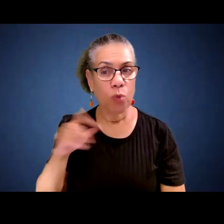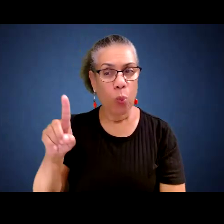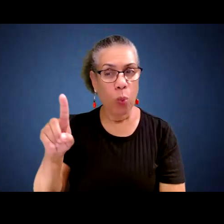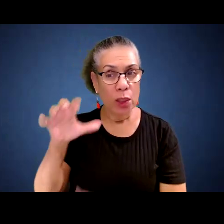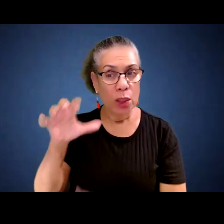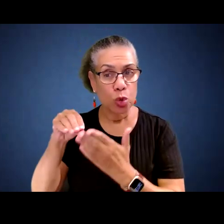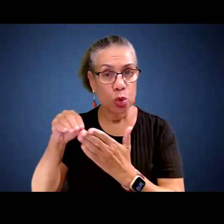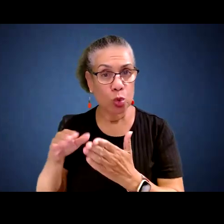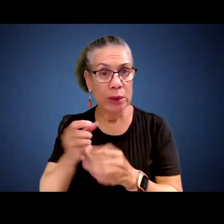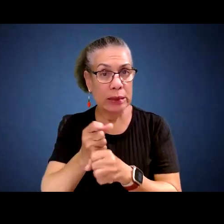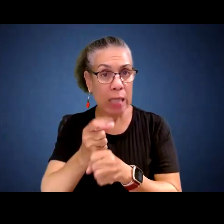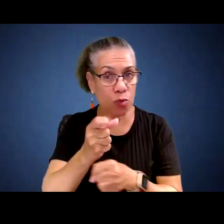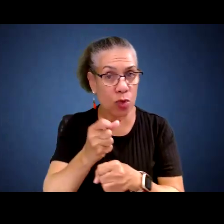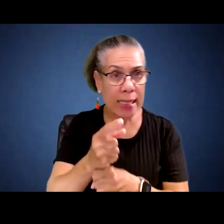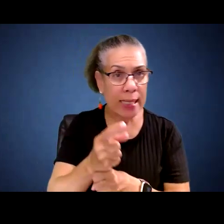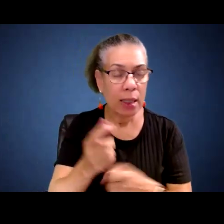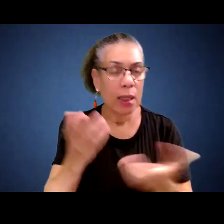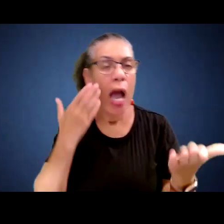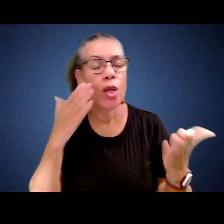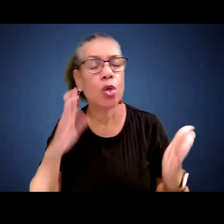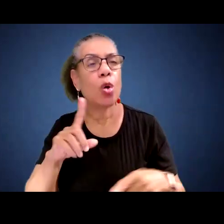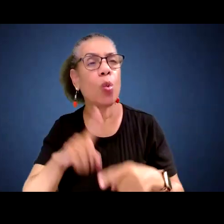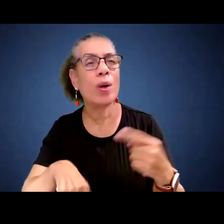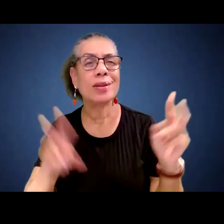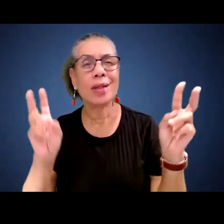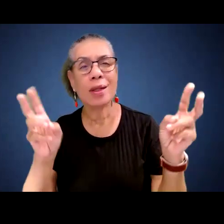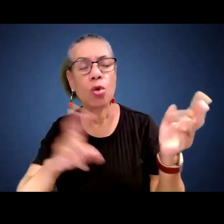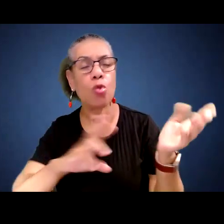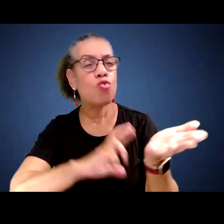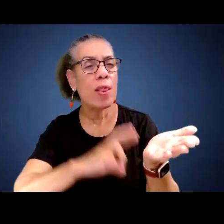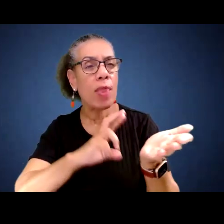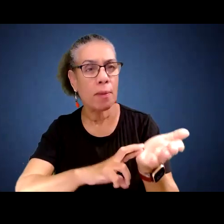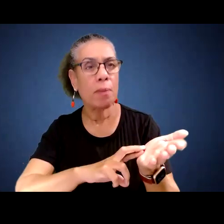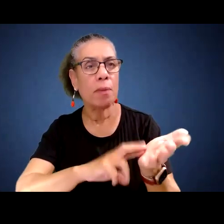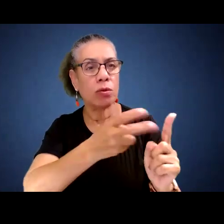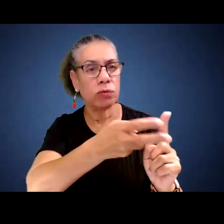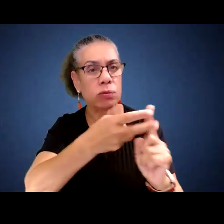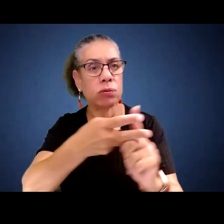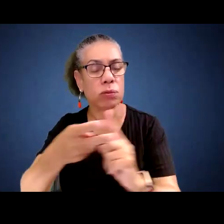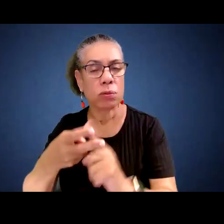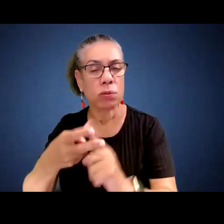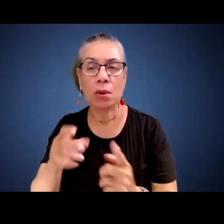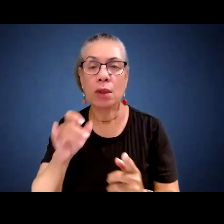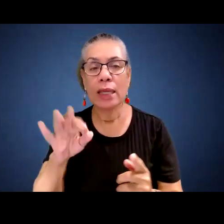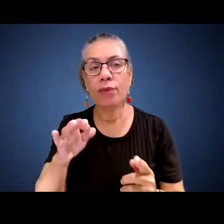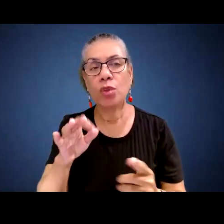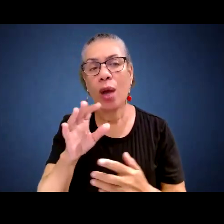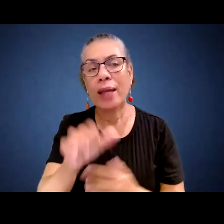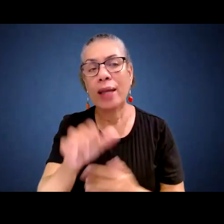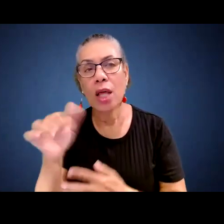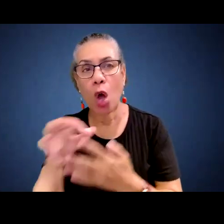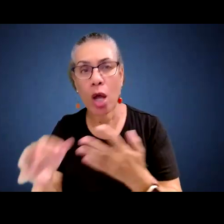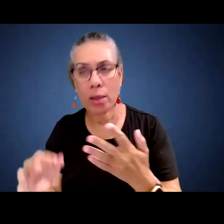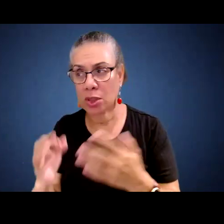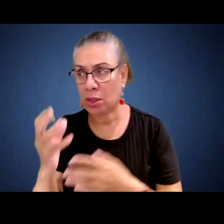don't know. I just don't know what the rhythm could be besides if there was an option outside of 100